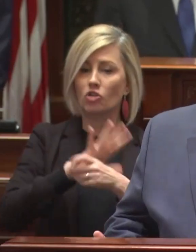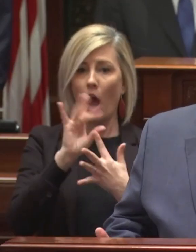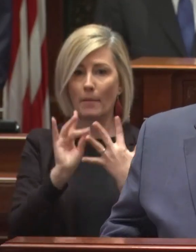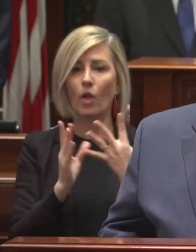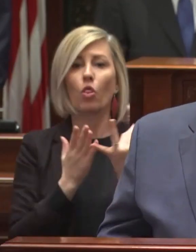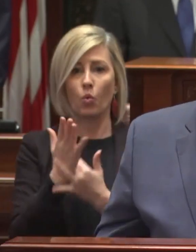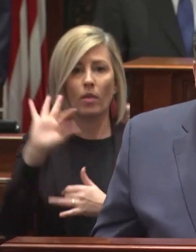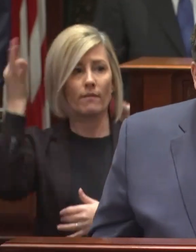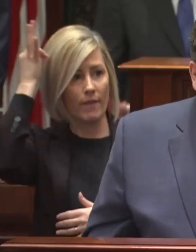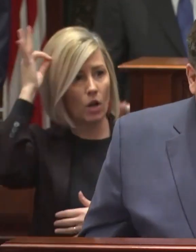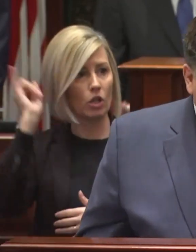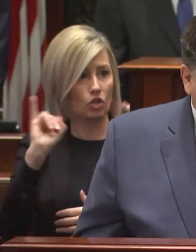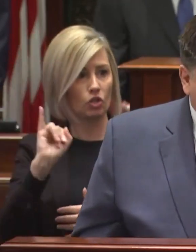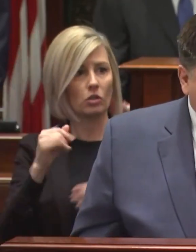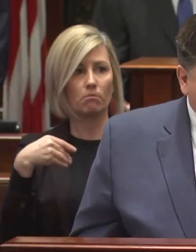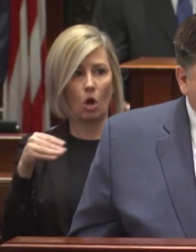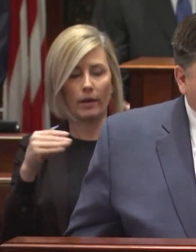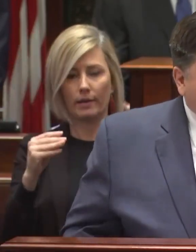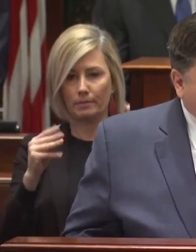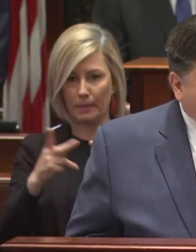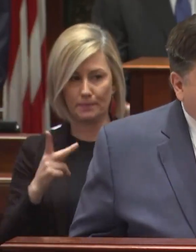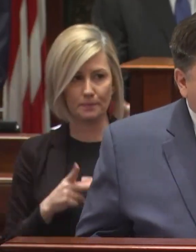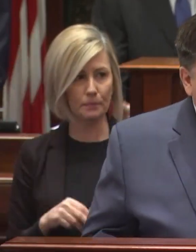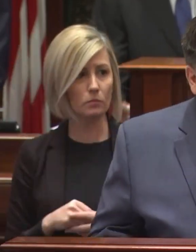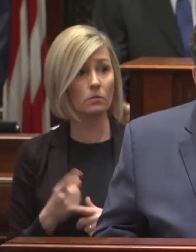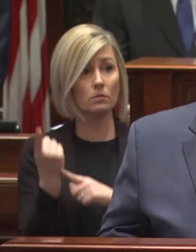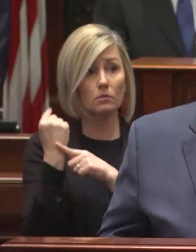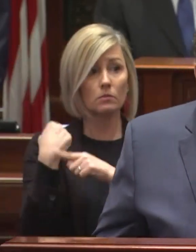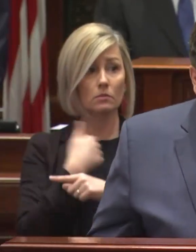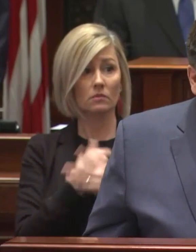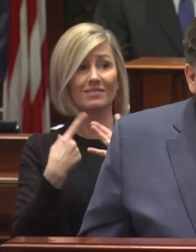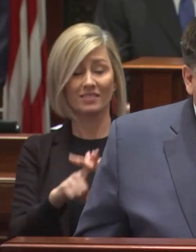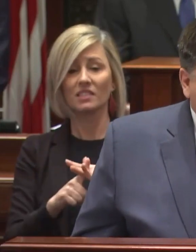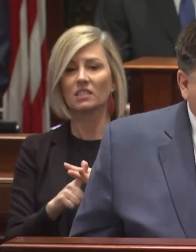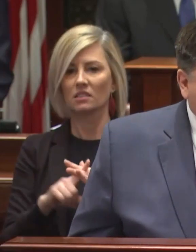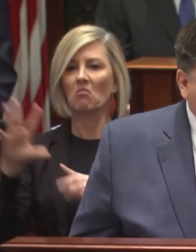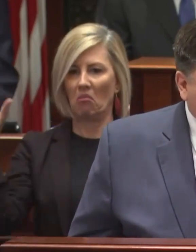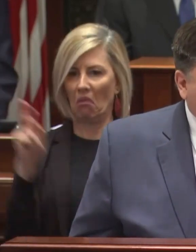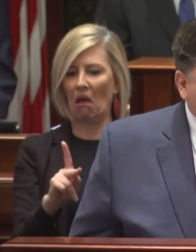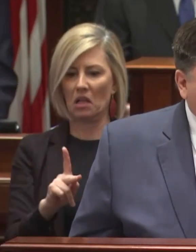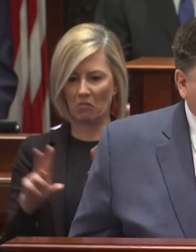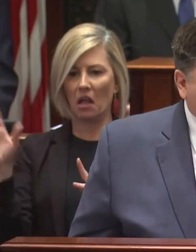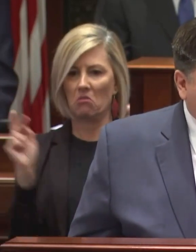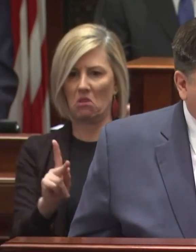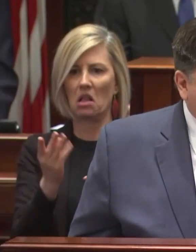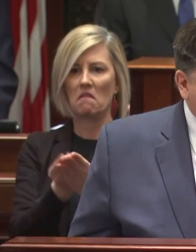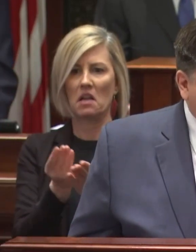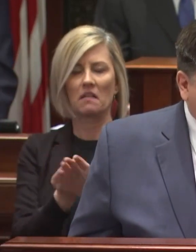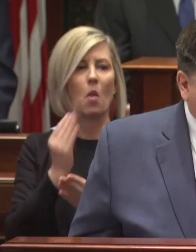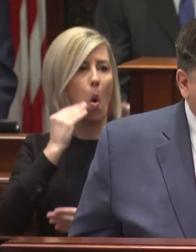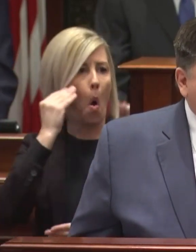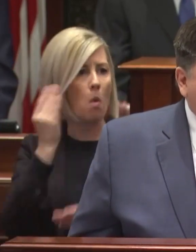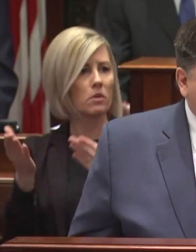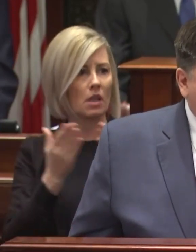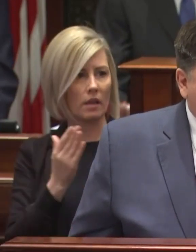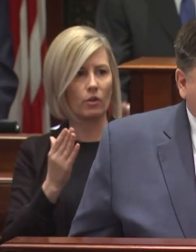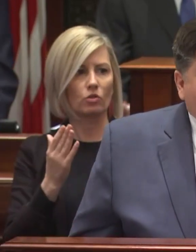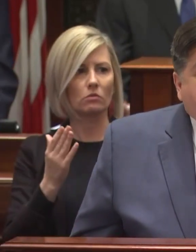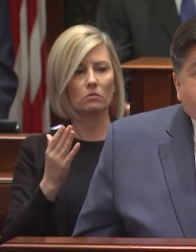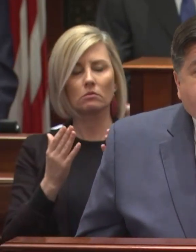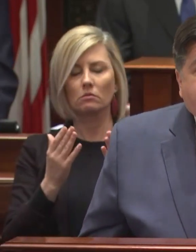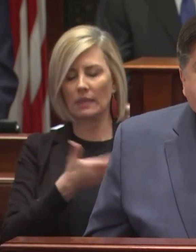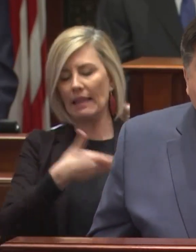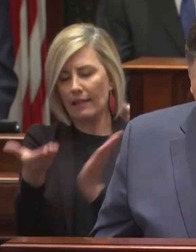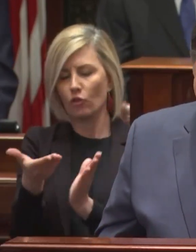the federal insurance marketplace. Last year, we began restoring funding to the home-delivered meals program